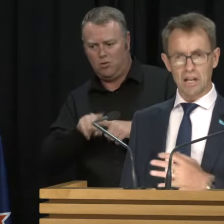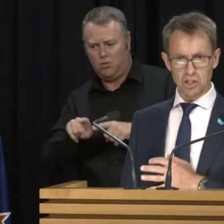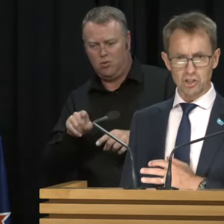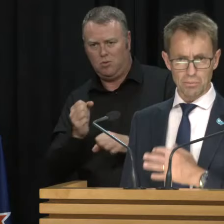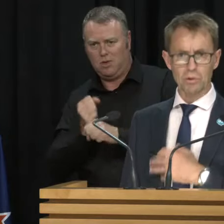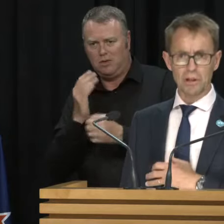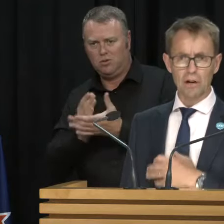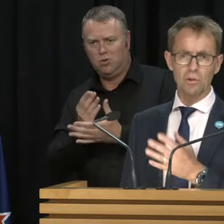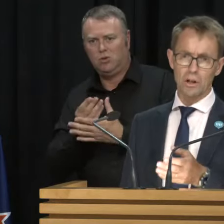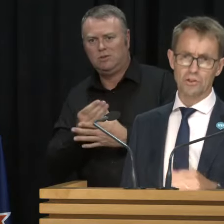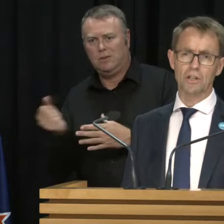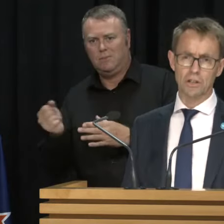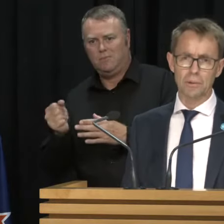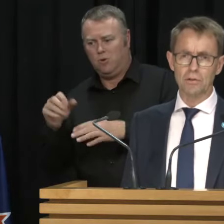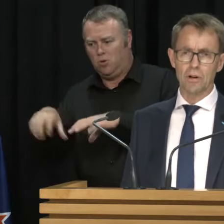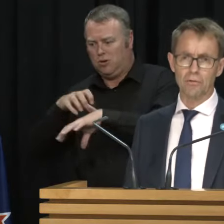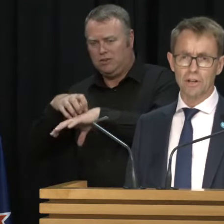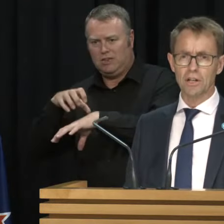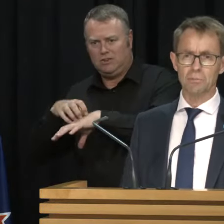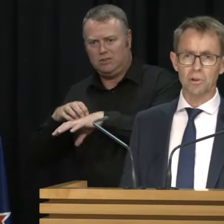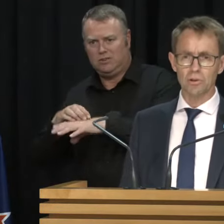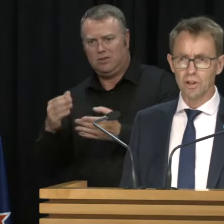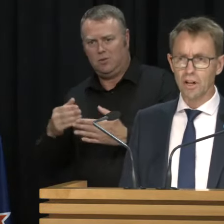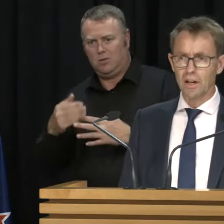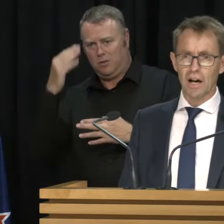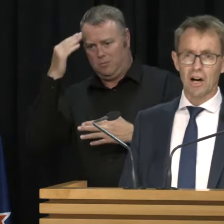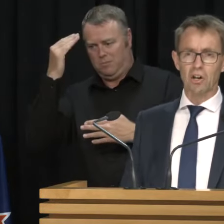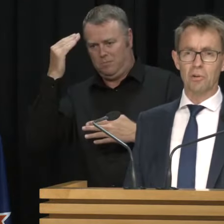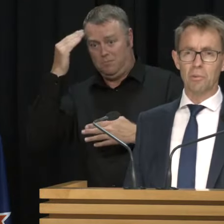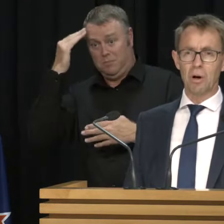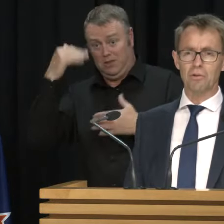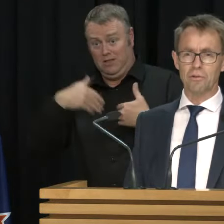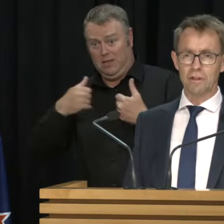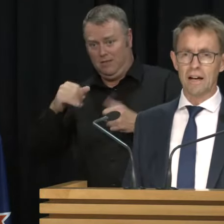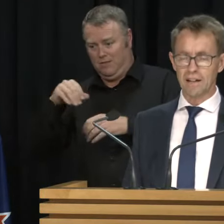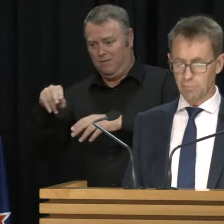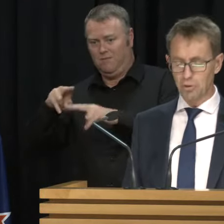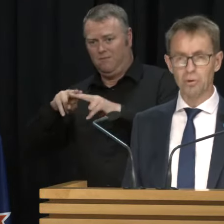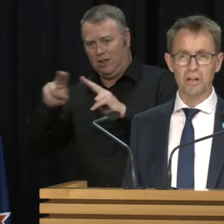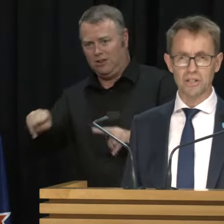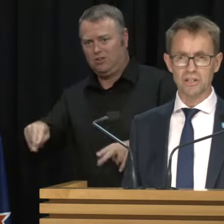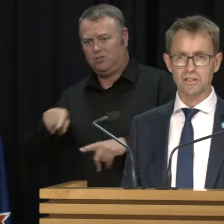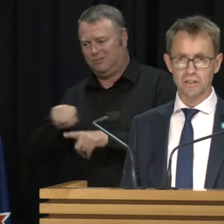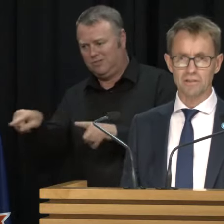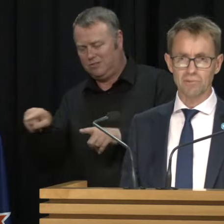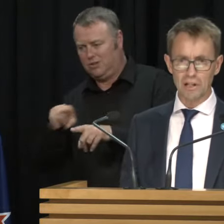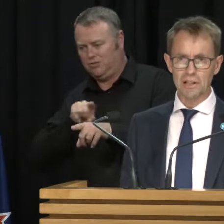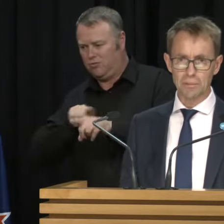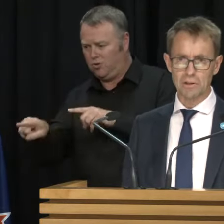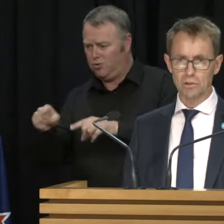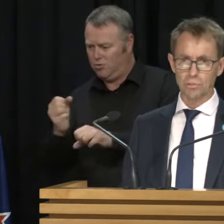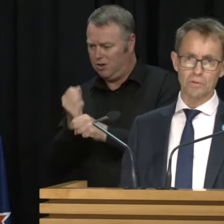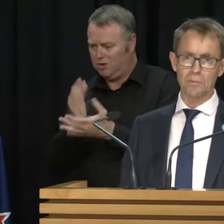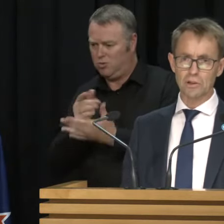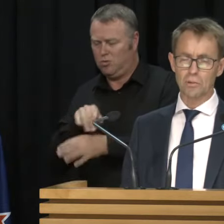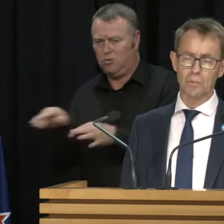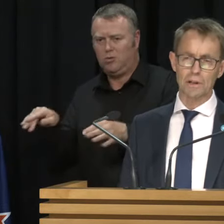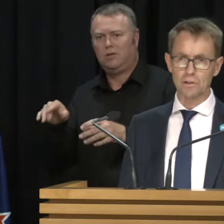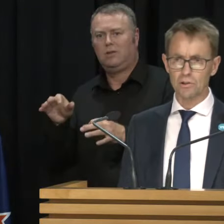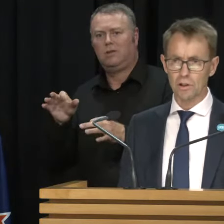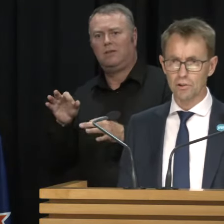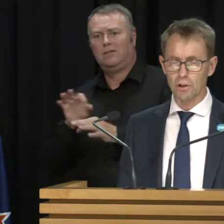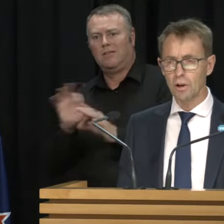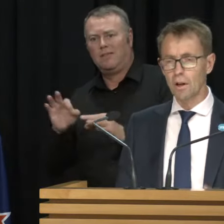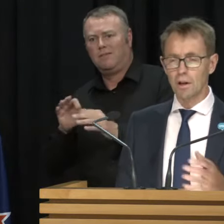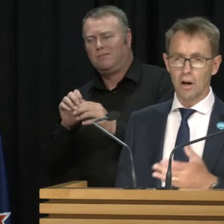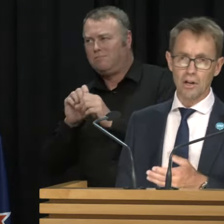the relationship between our organisation and the Mental Health Foundation, because I know we're both organisations are really committed to improving mental wellbeing